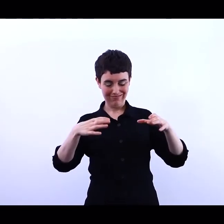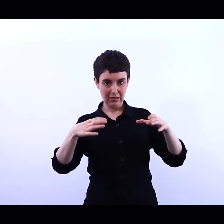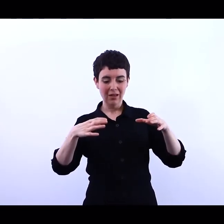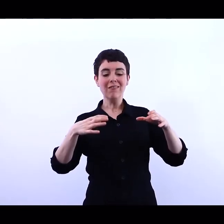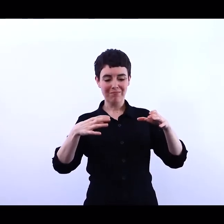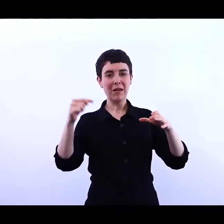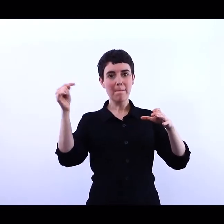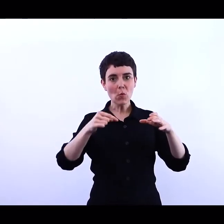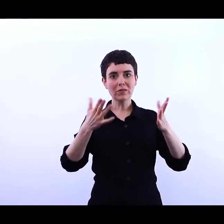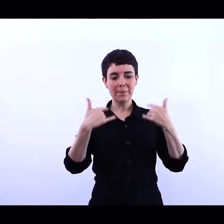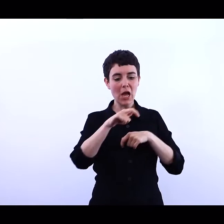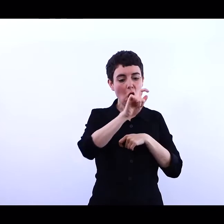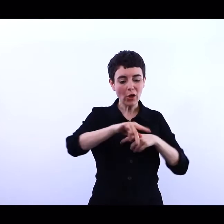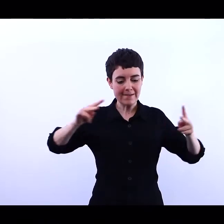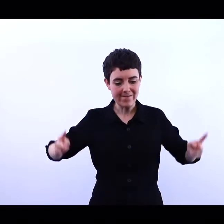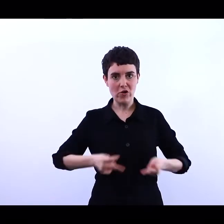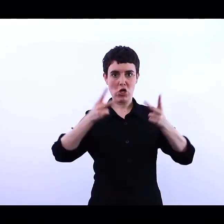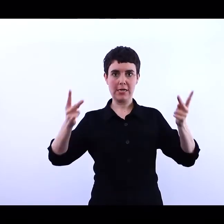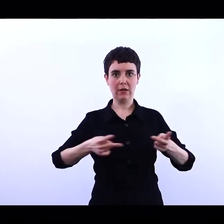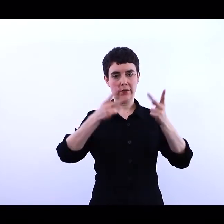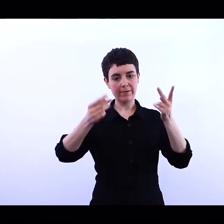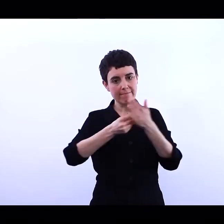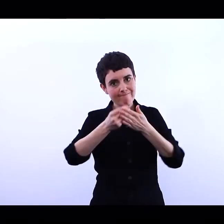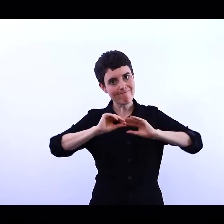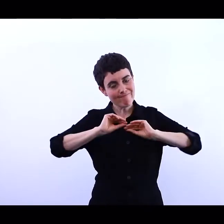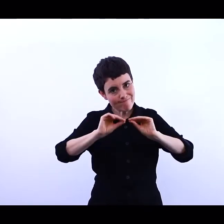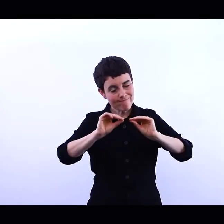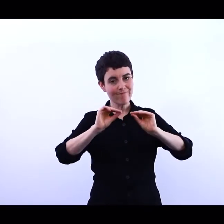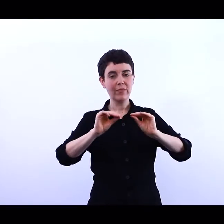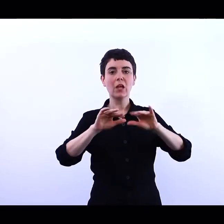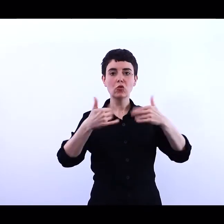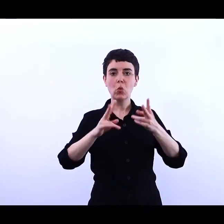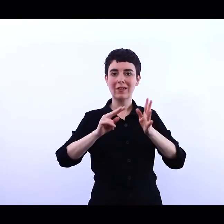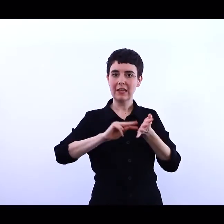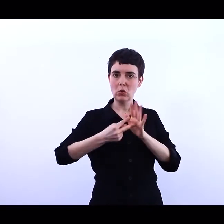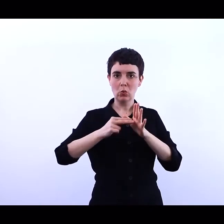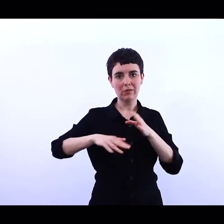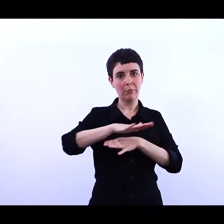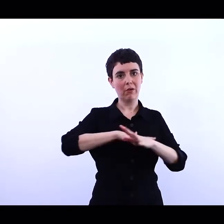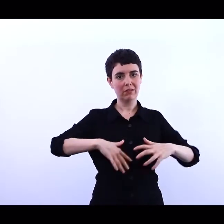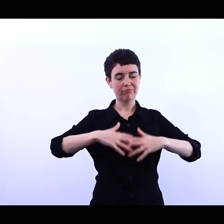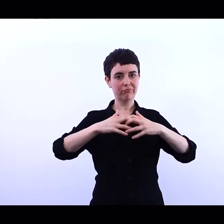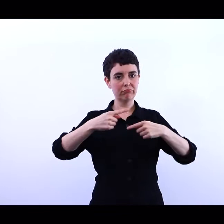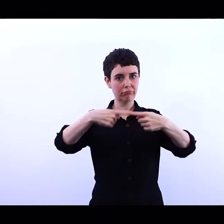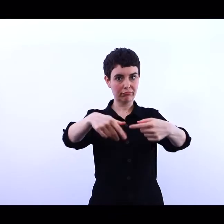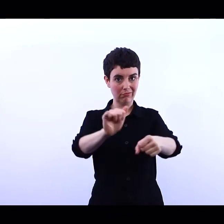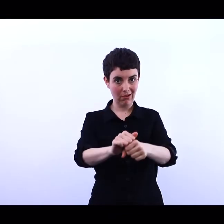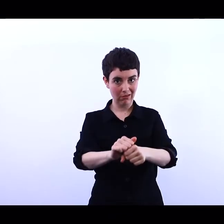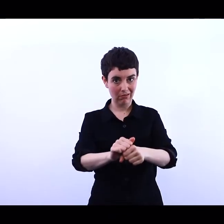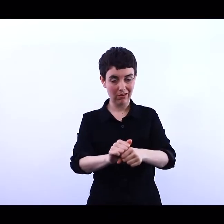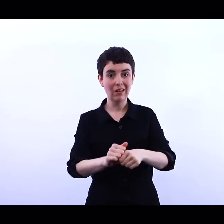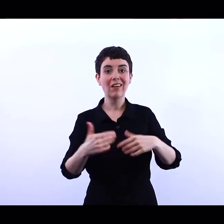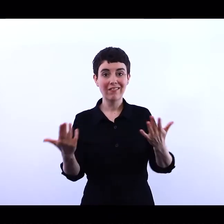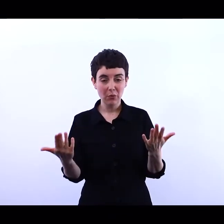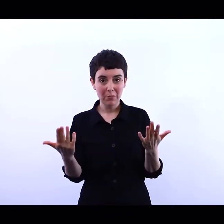in your people and your goals. We will be led by technology and the whims of the for-profit tech sector until